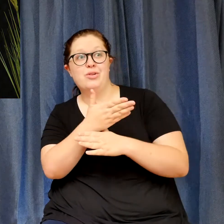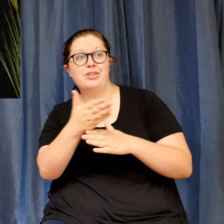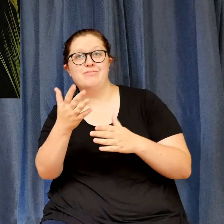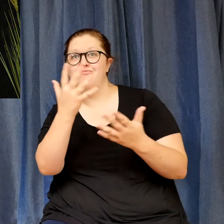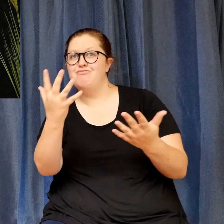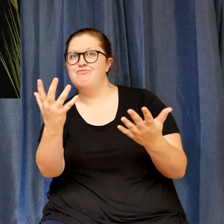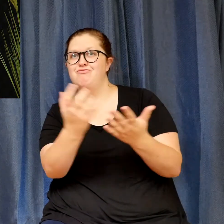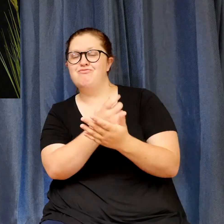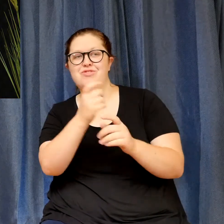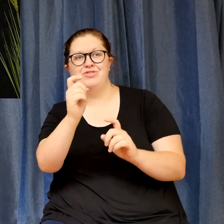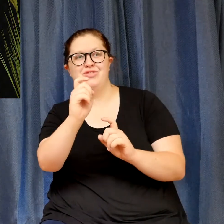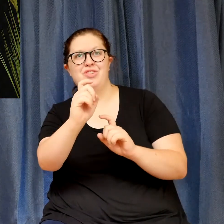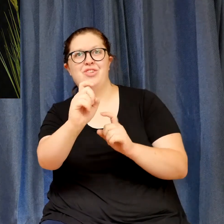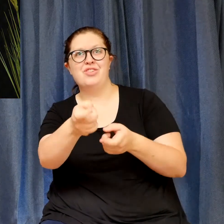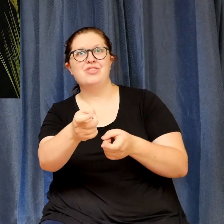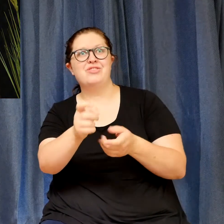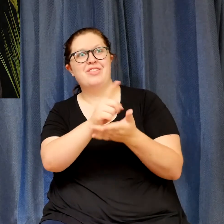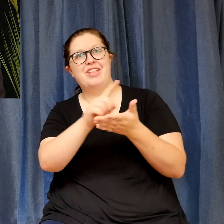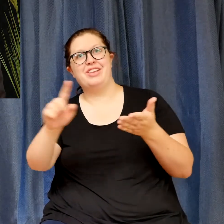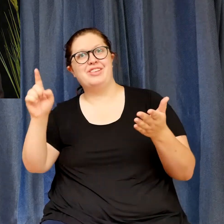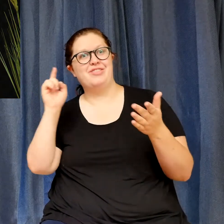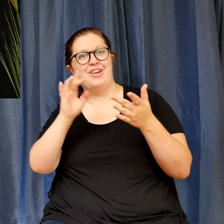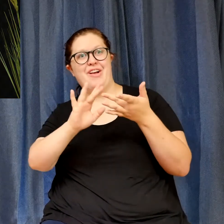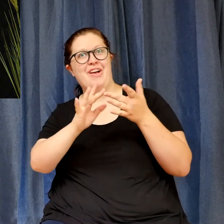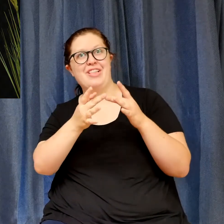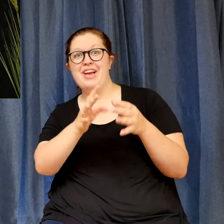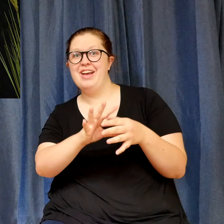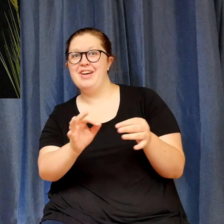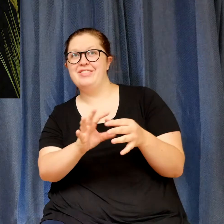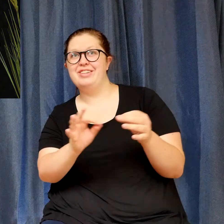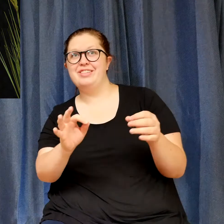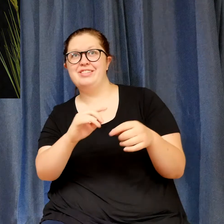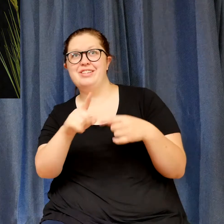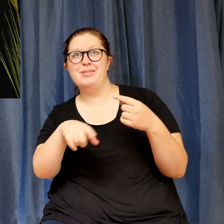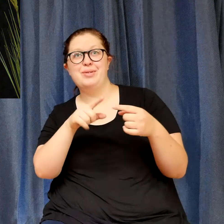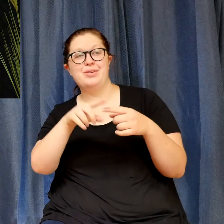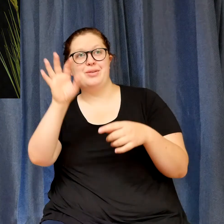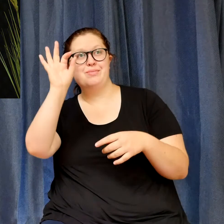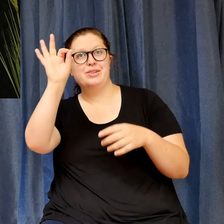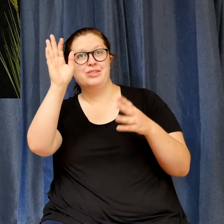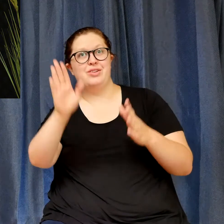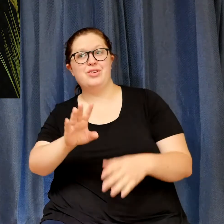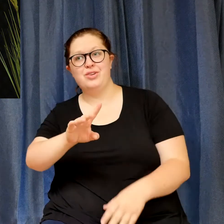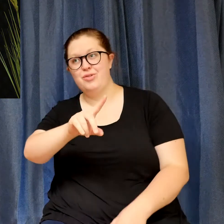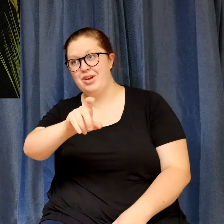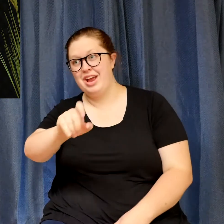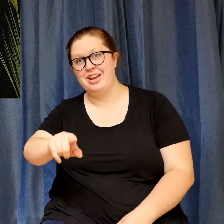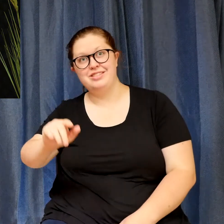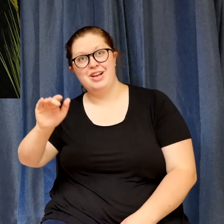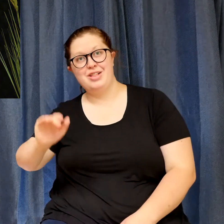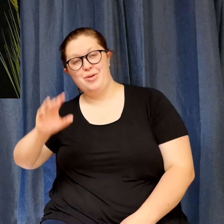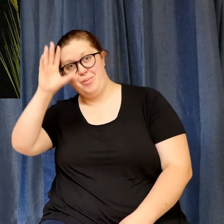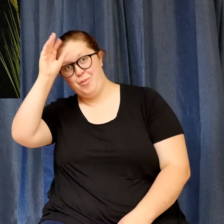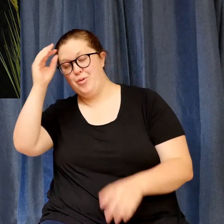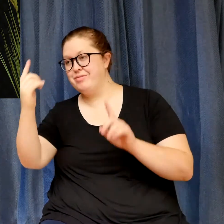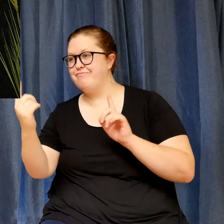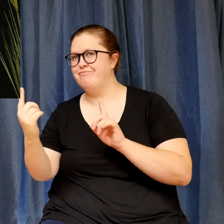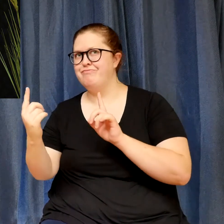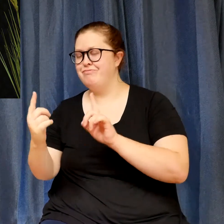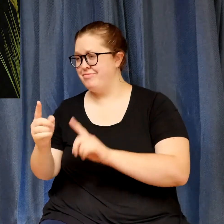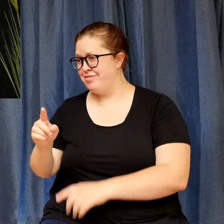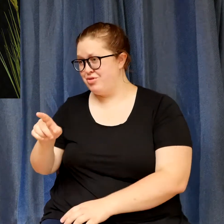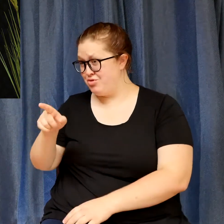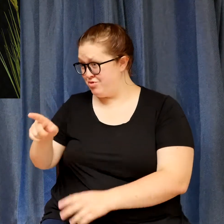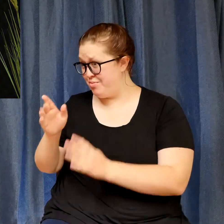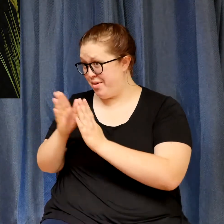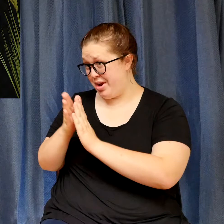the winning joke from online this past week. Was about a minister who asked a little boy if